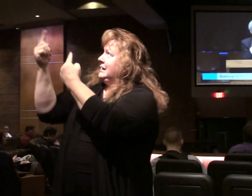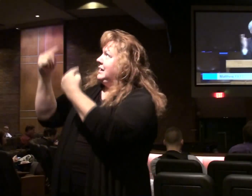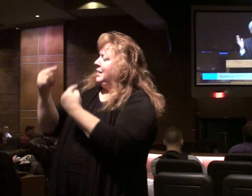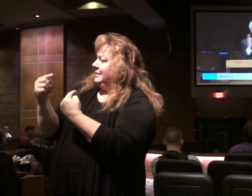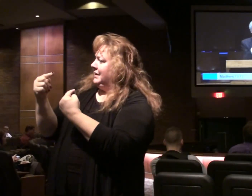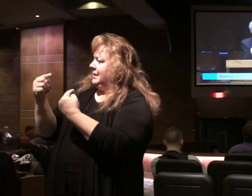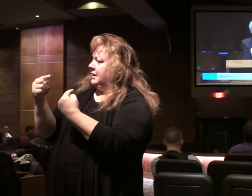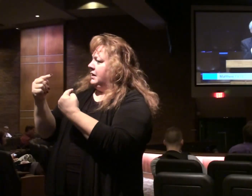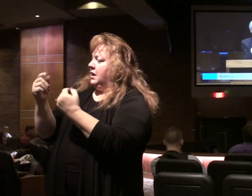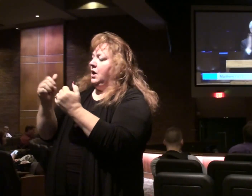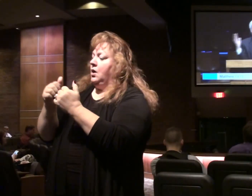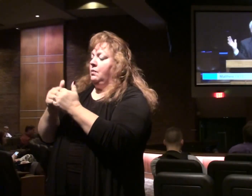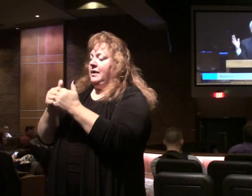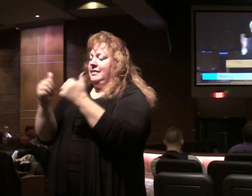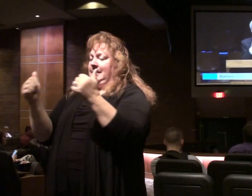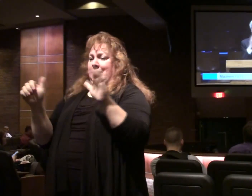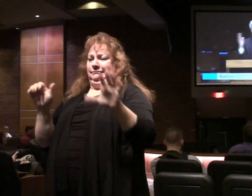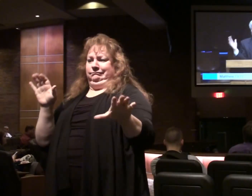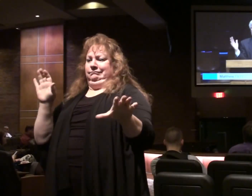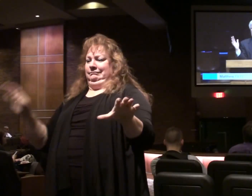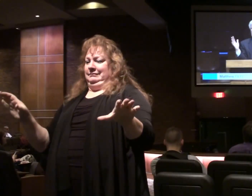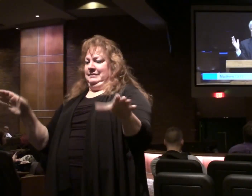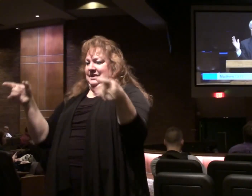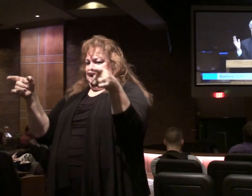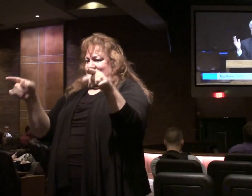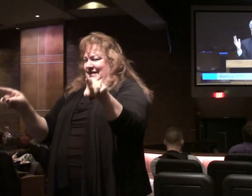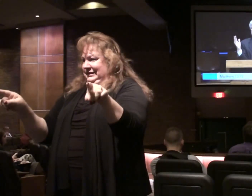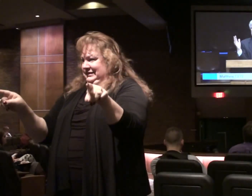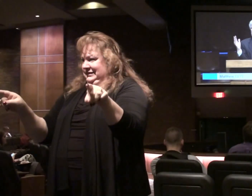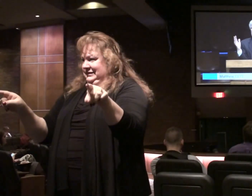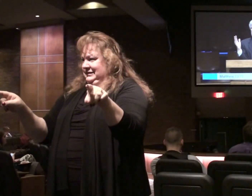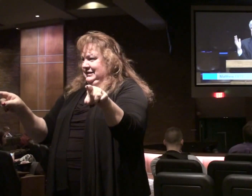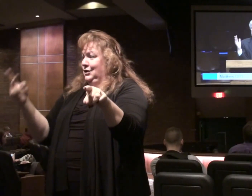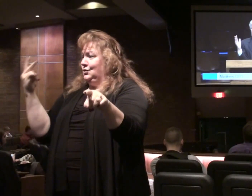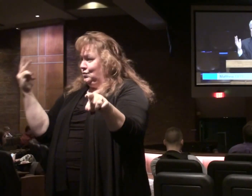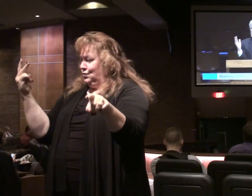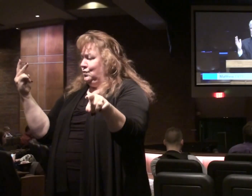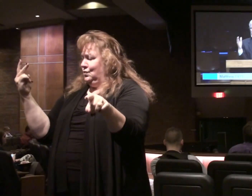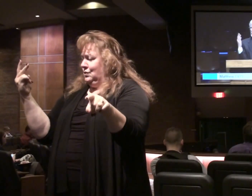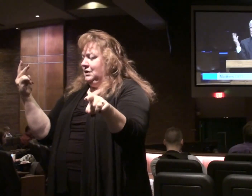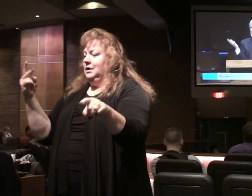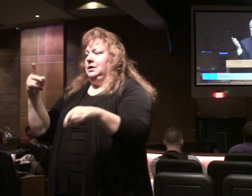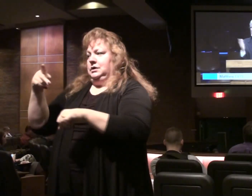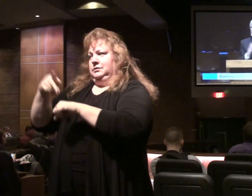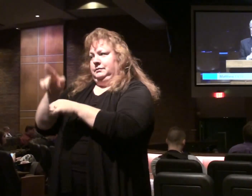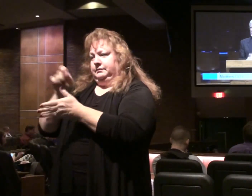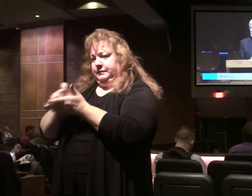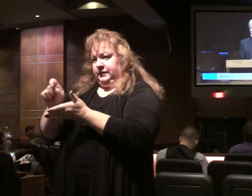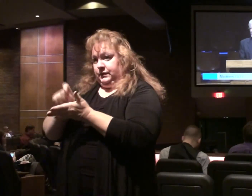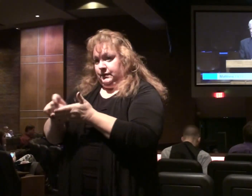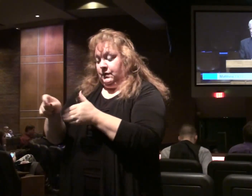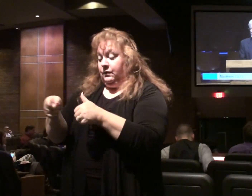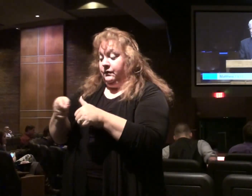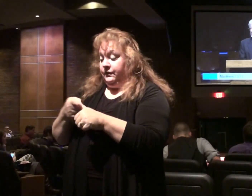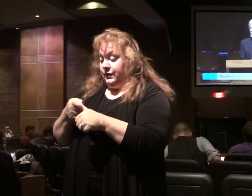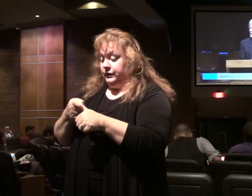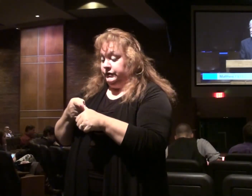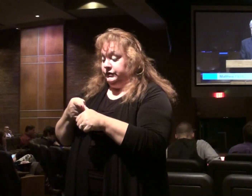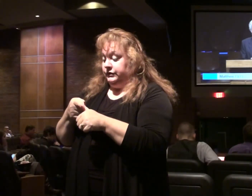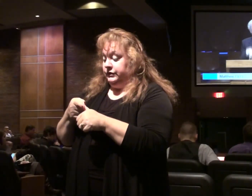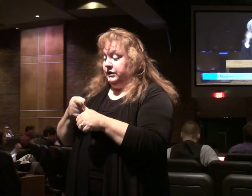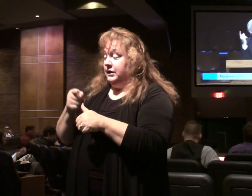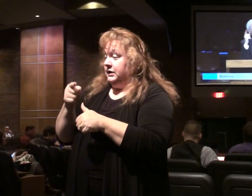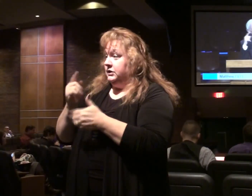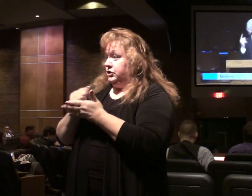without distinguishing as two separate events. So Peter wrote in his first epistle, remember chapter